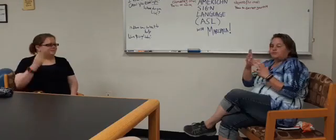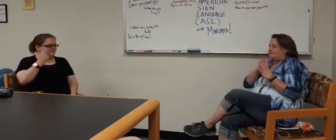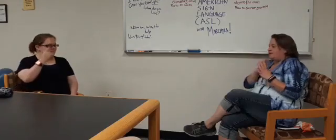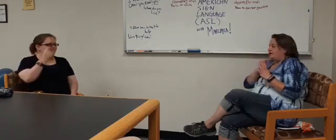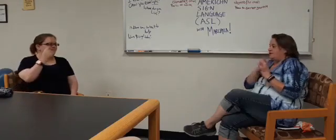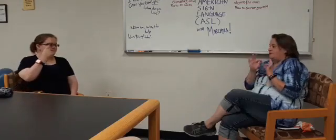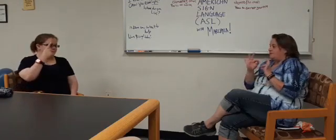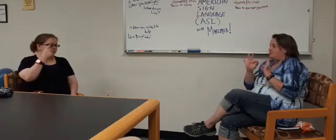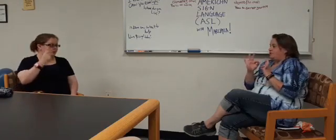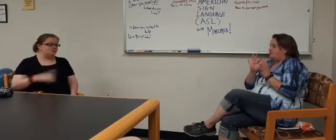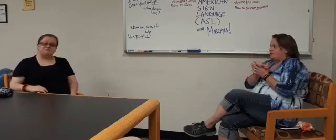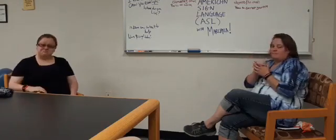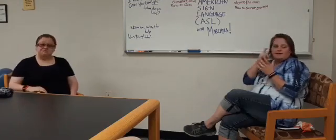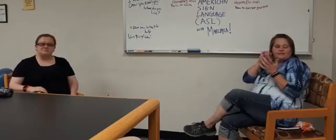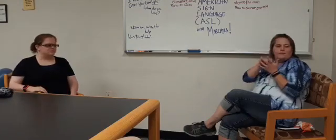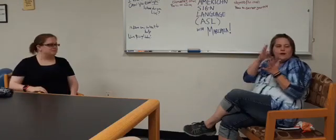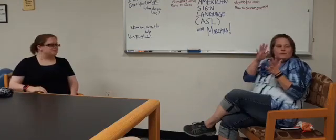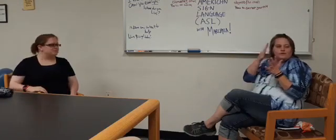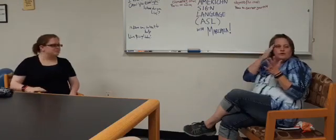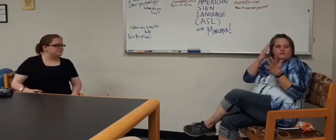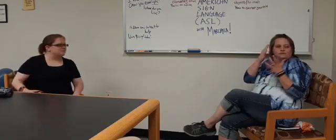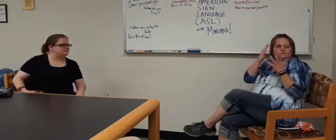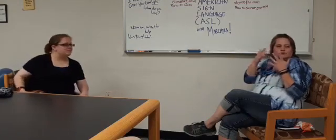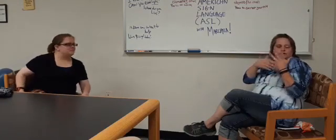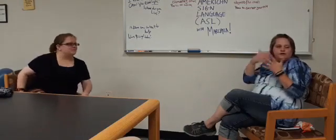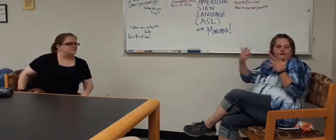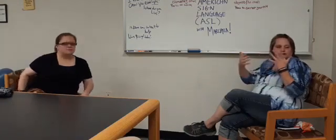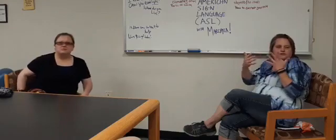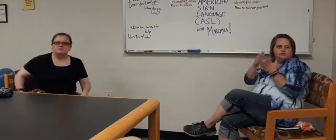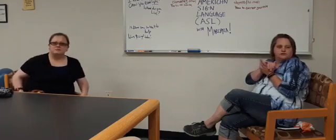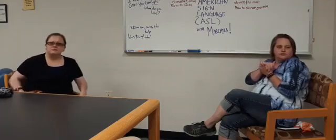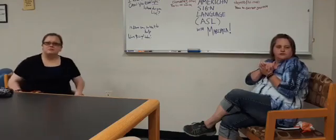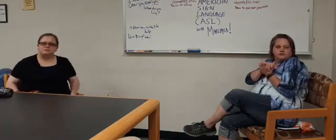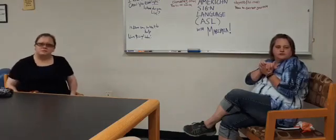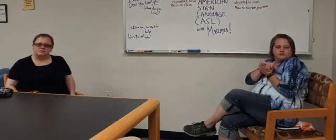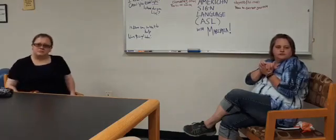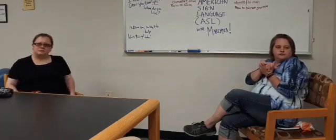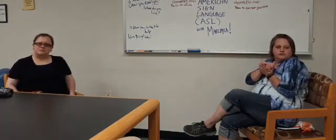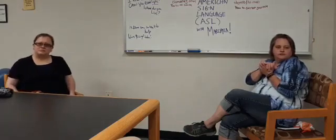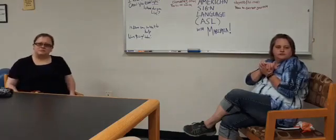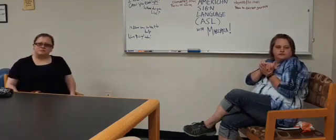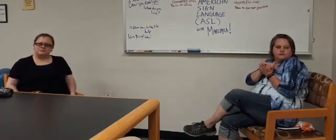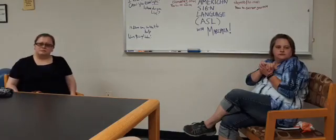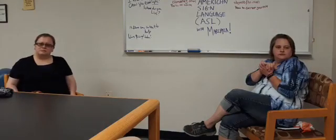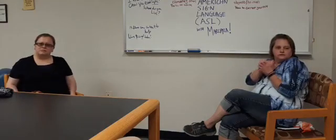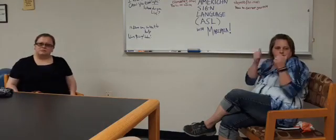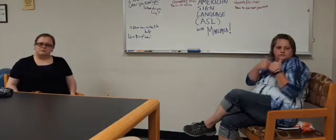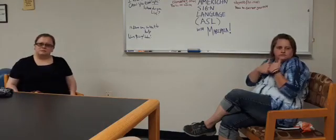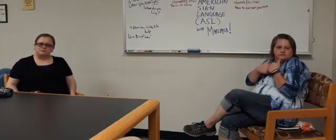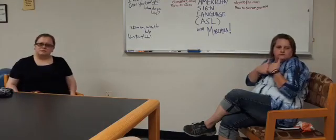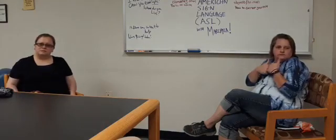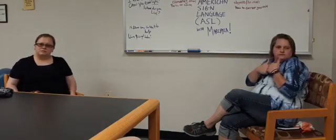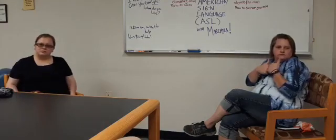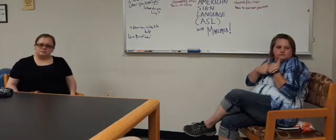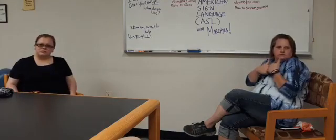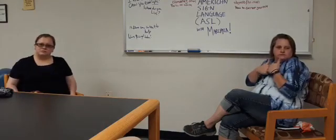fine. Yeah. So I figured that way we go. The hope is that when the new year comes, the world we can make this work. But yeah, I mean,